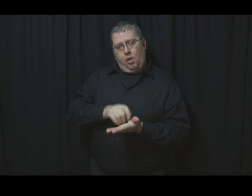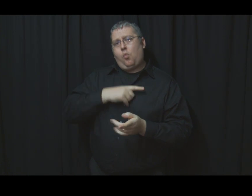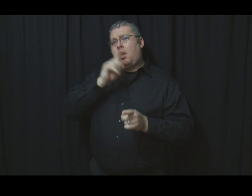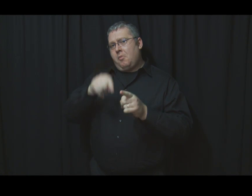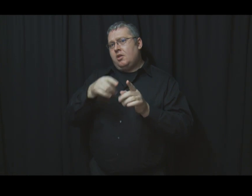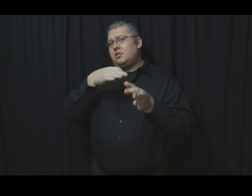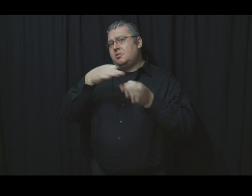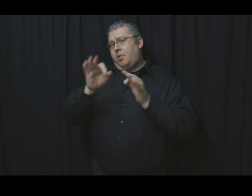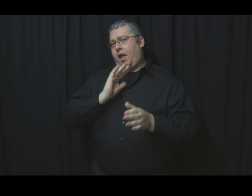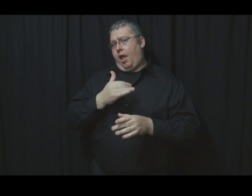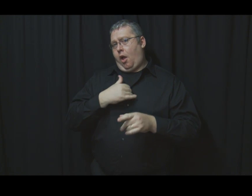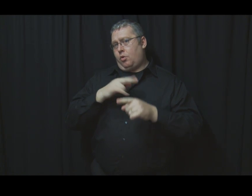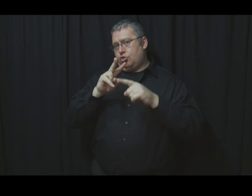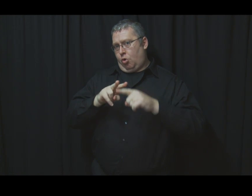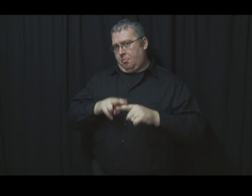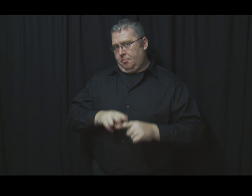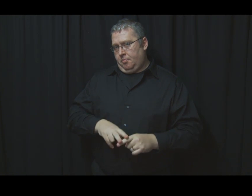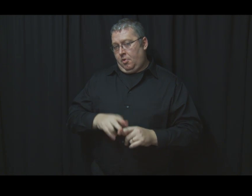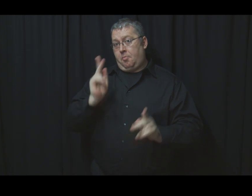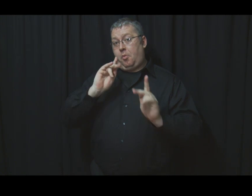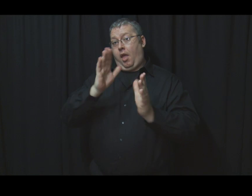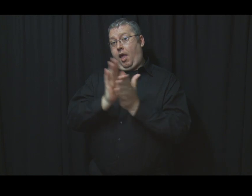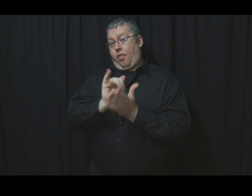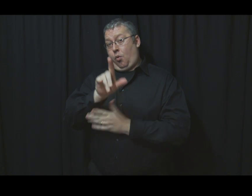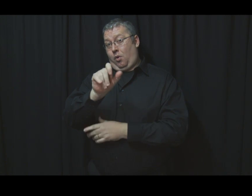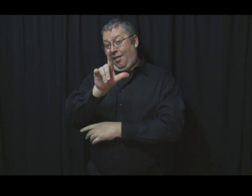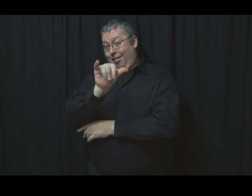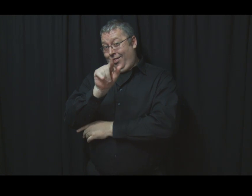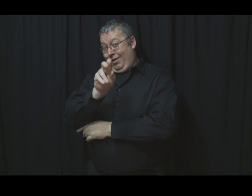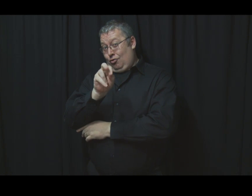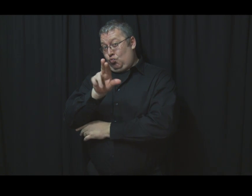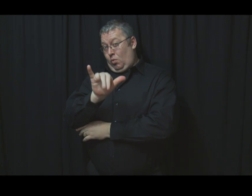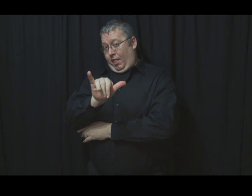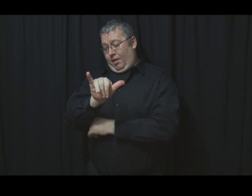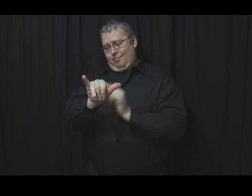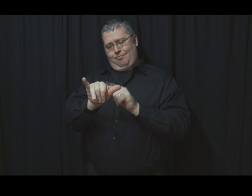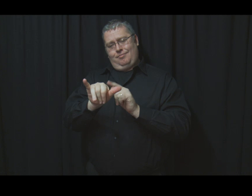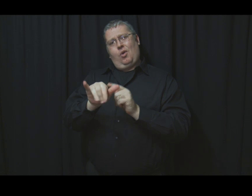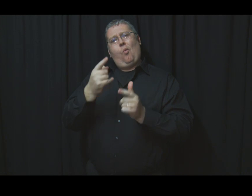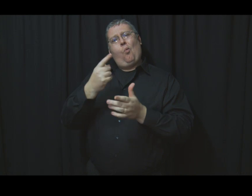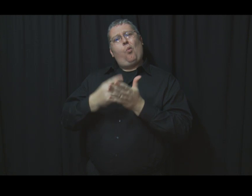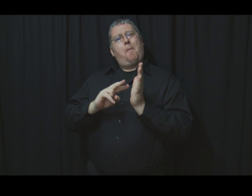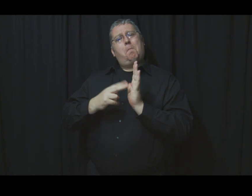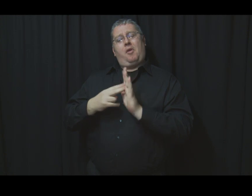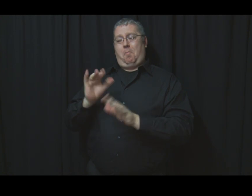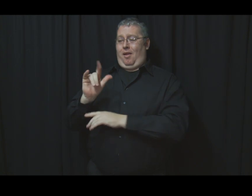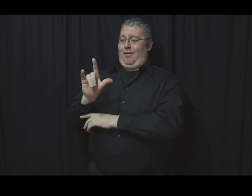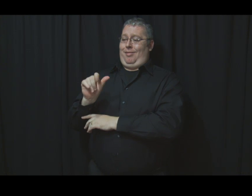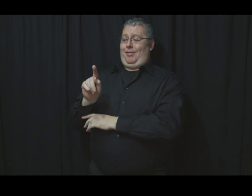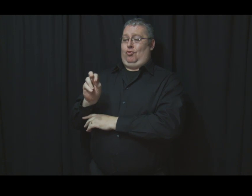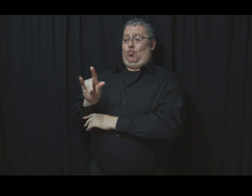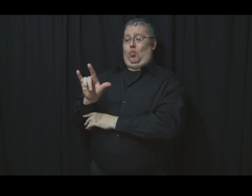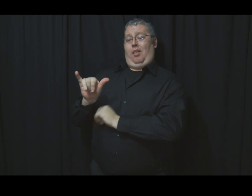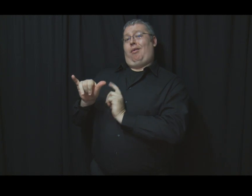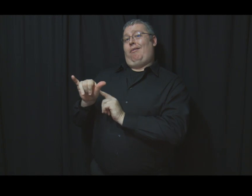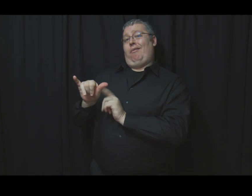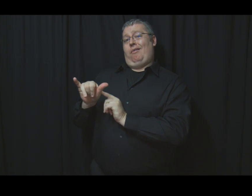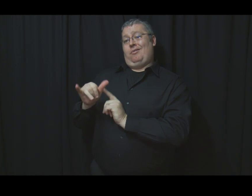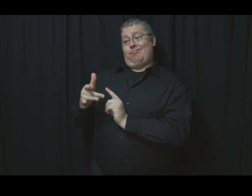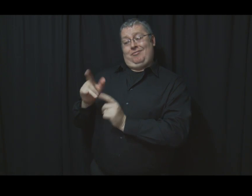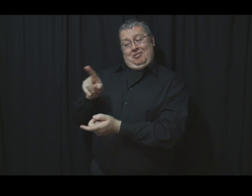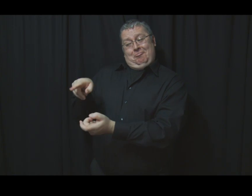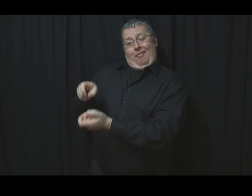terms. So when people ask that question, say literally, I have to know what that person meant by literally. Now, I would say this. If you